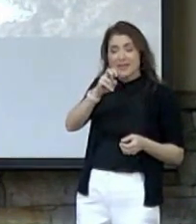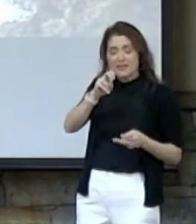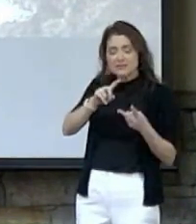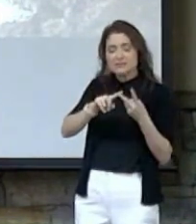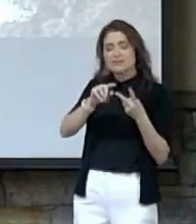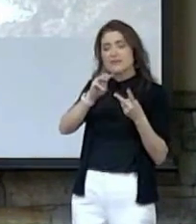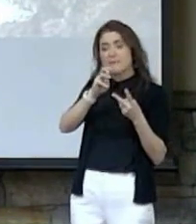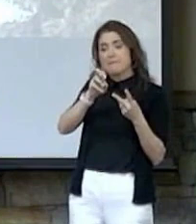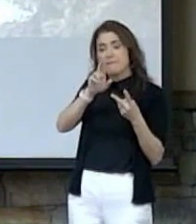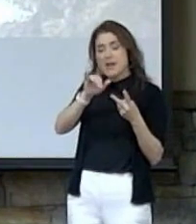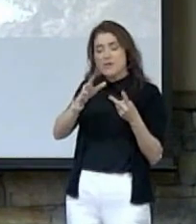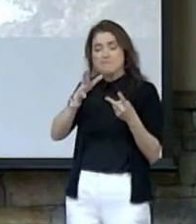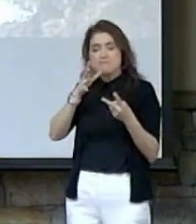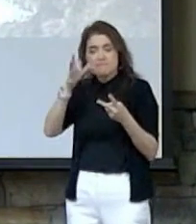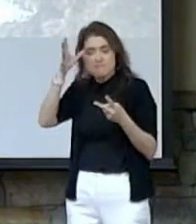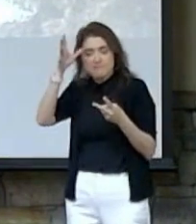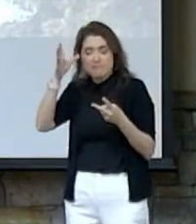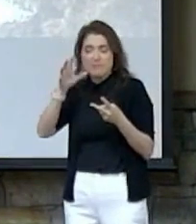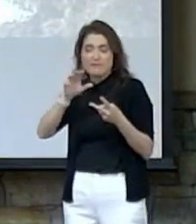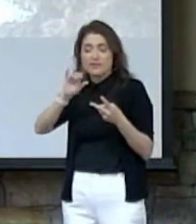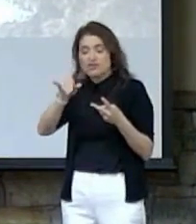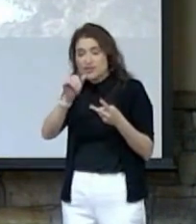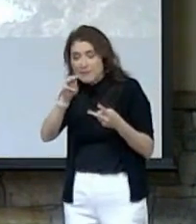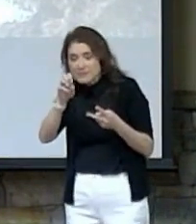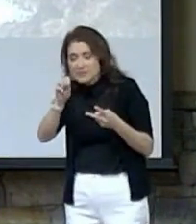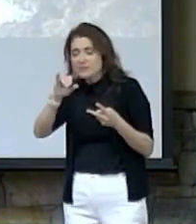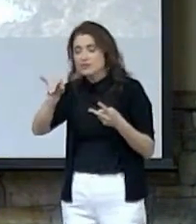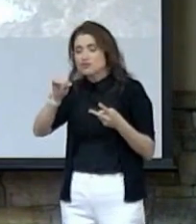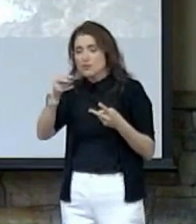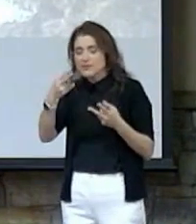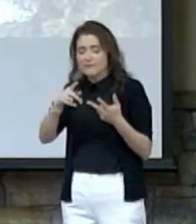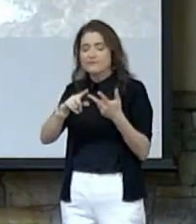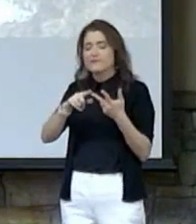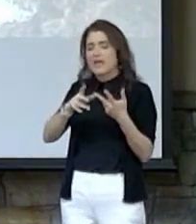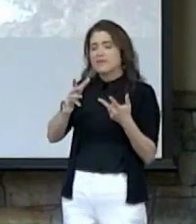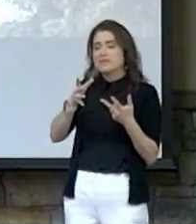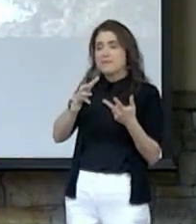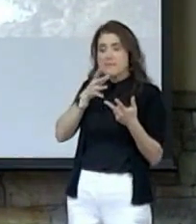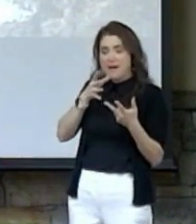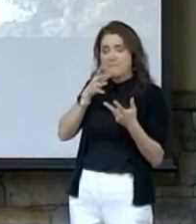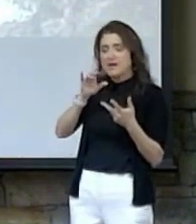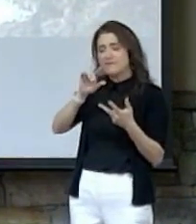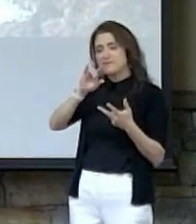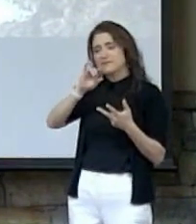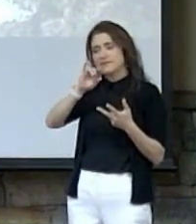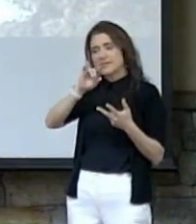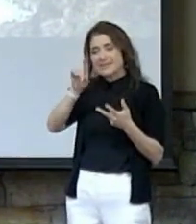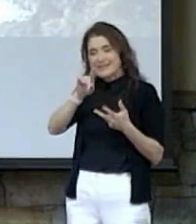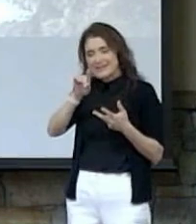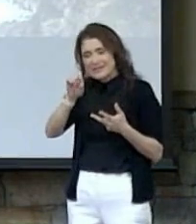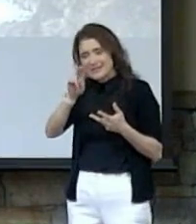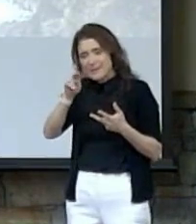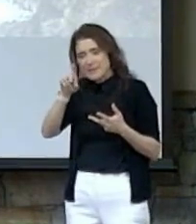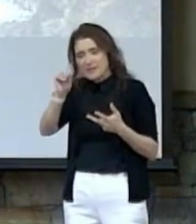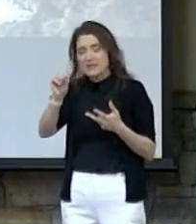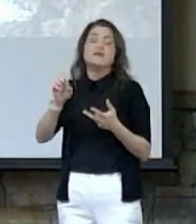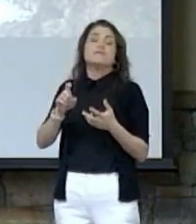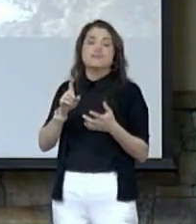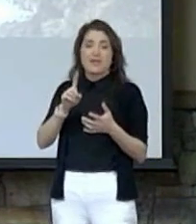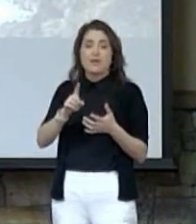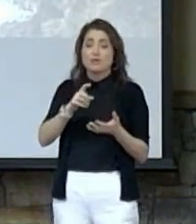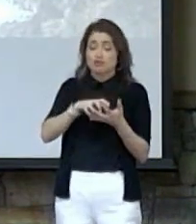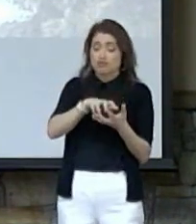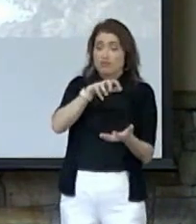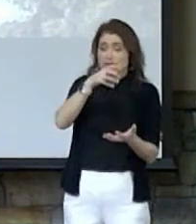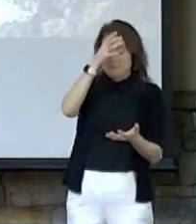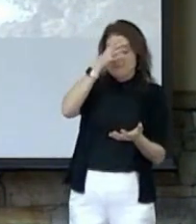James and Joseph, and the mother of the sons of Zebedee. When it was evening, there came a rich man from Arimathea